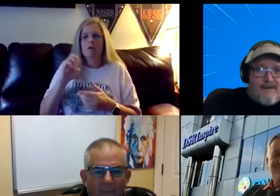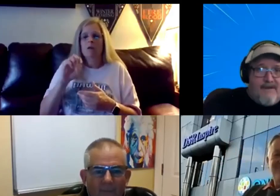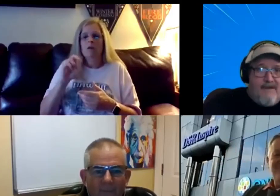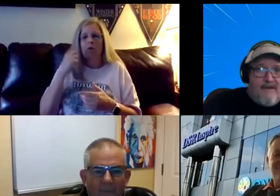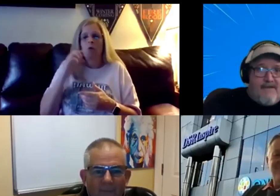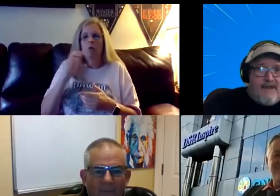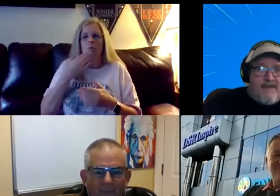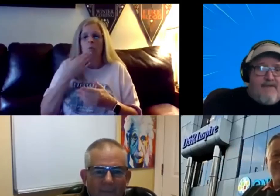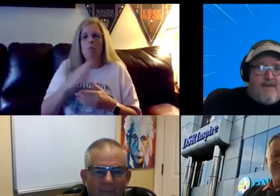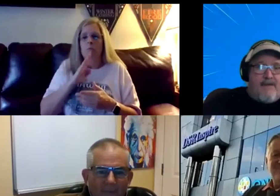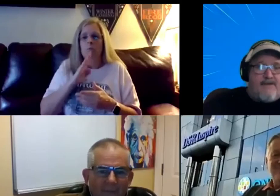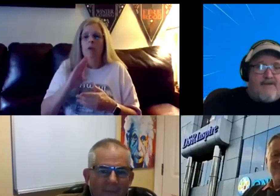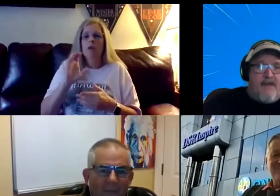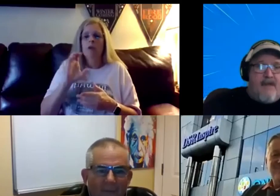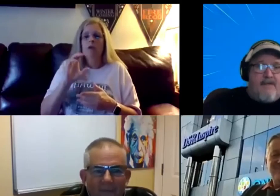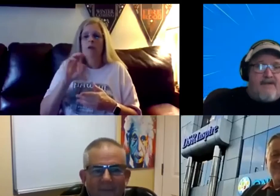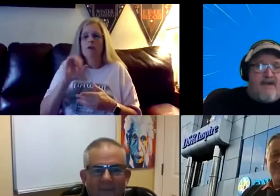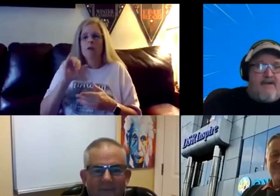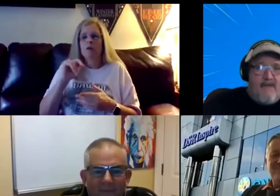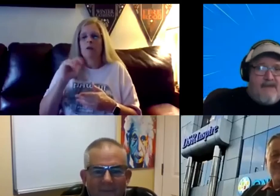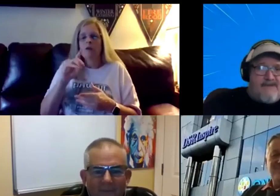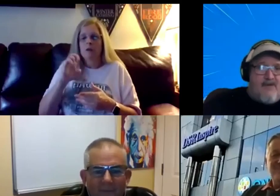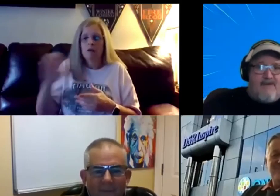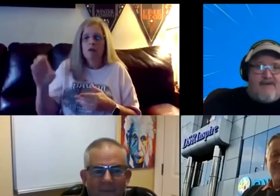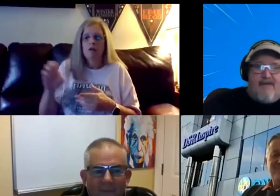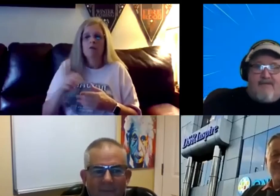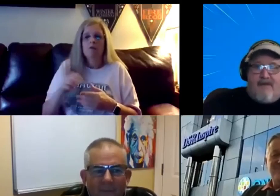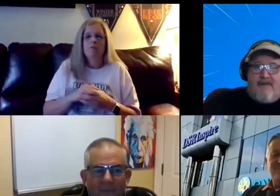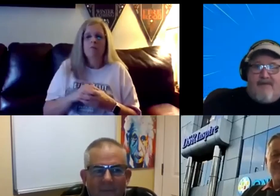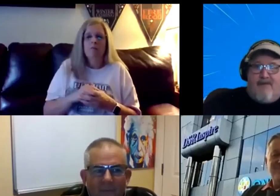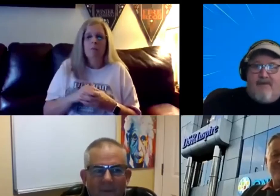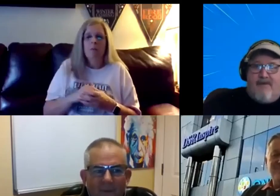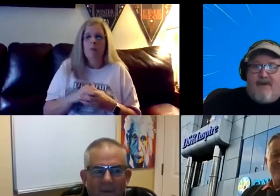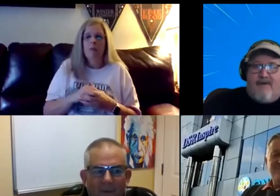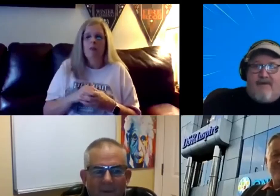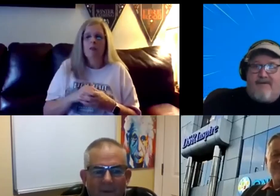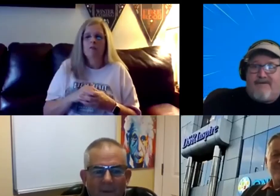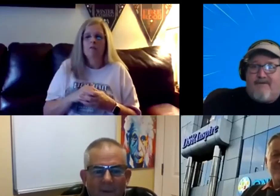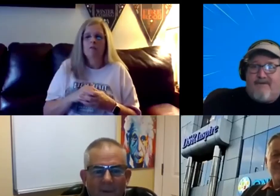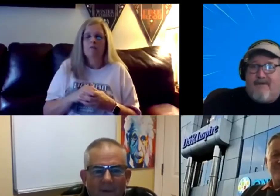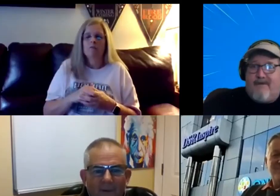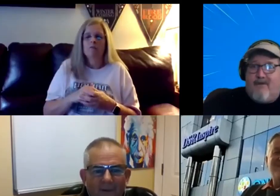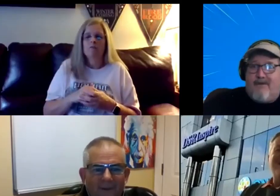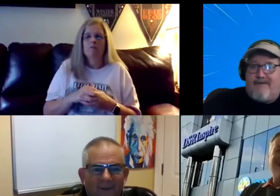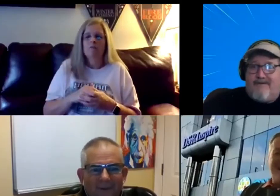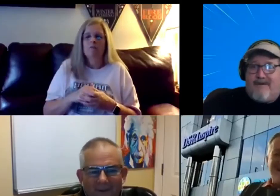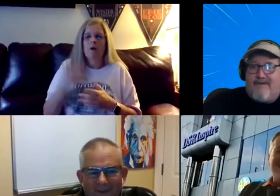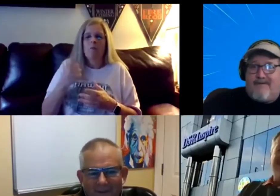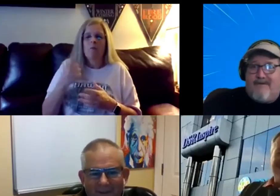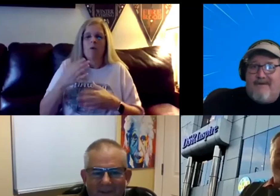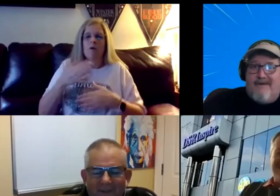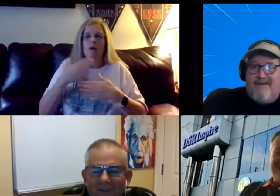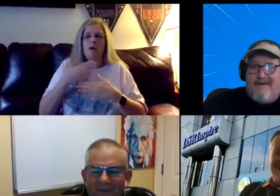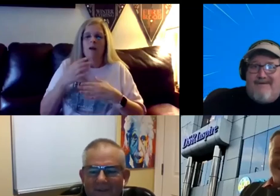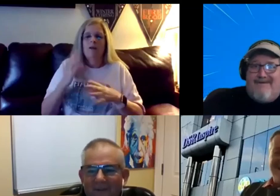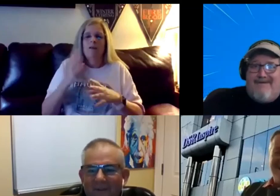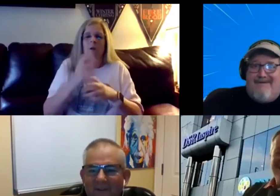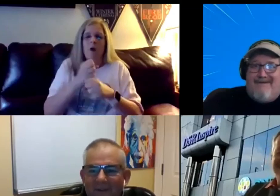say? Thank you very much. Daryl, as always, I love grabbing you when you're not ready. You're so good anyway, so who cares?